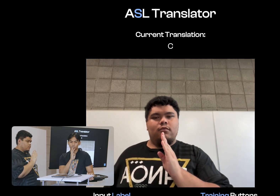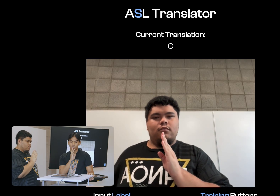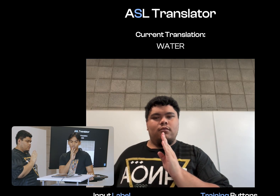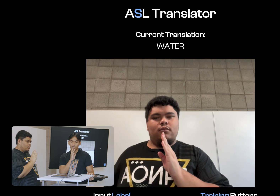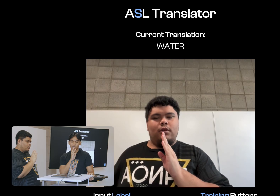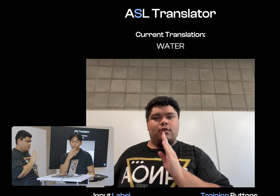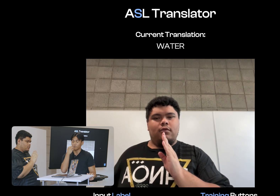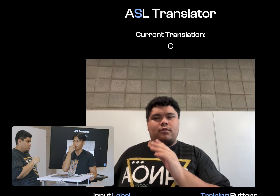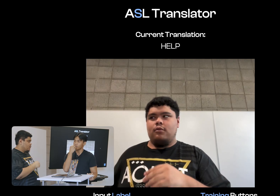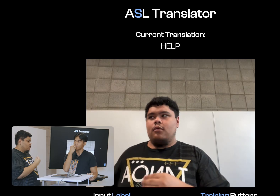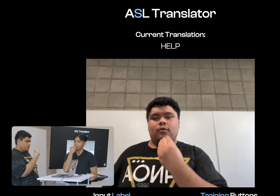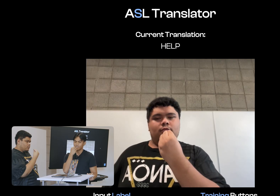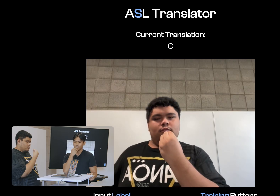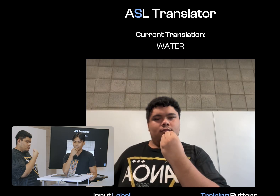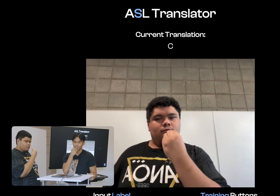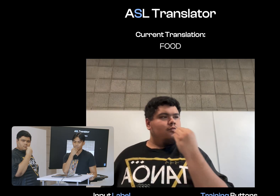water. And then food.